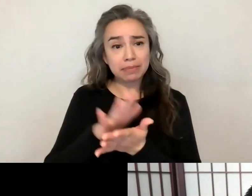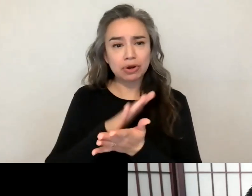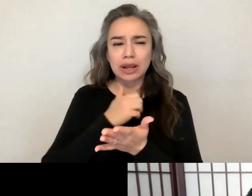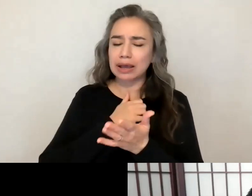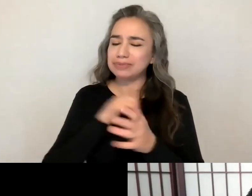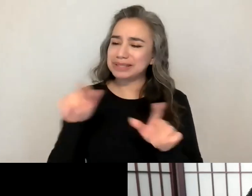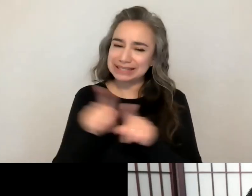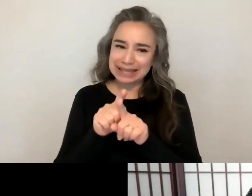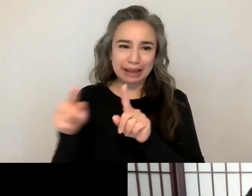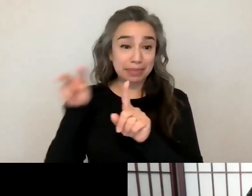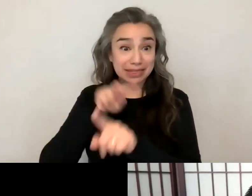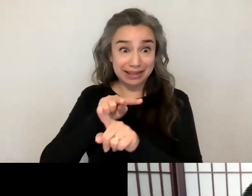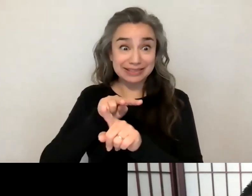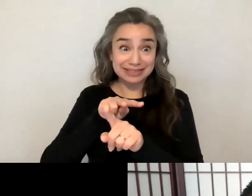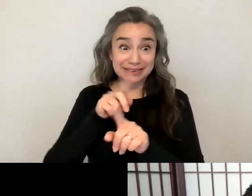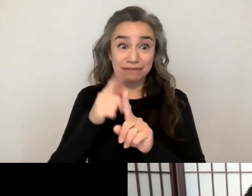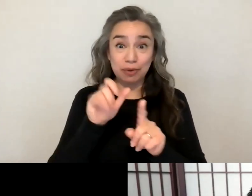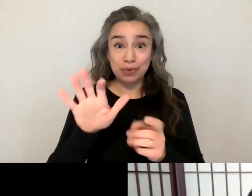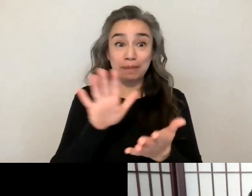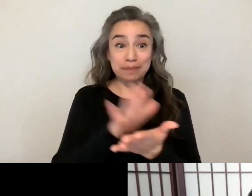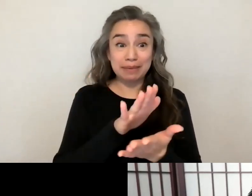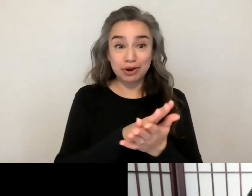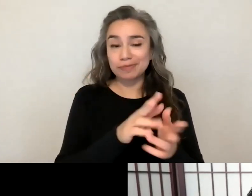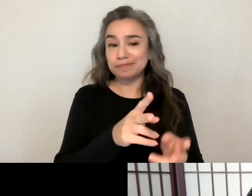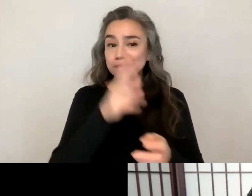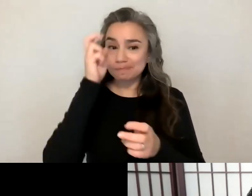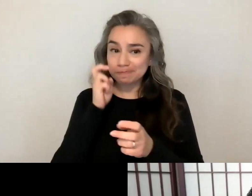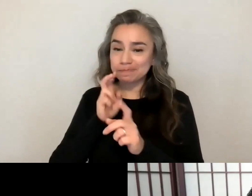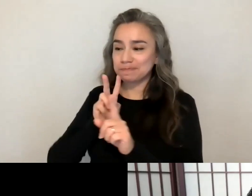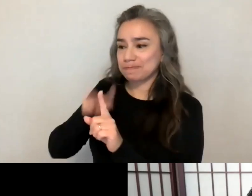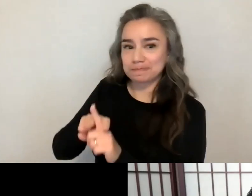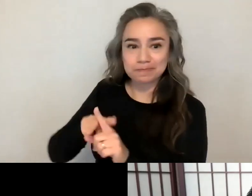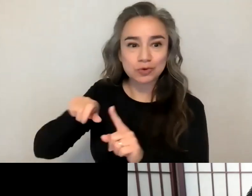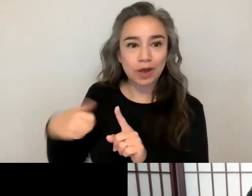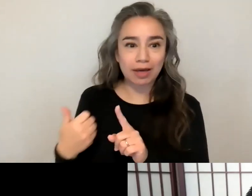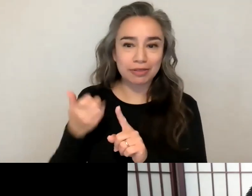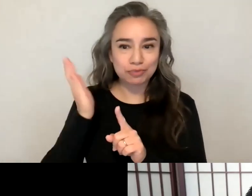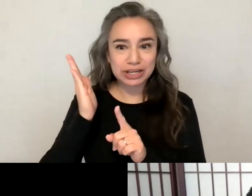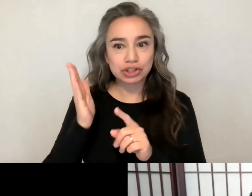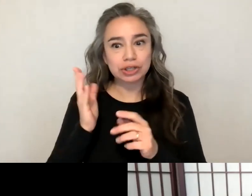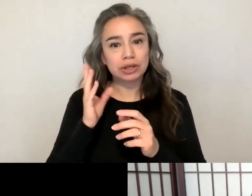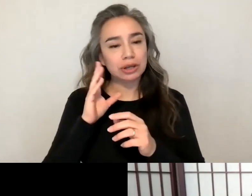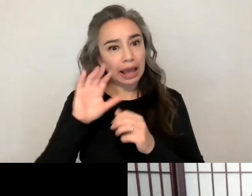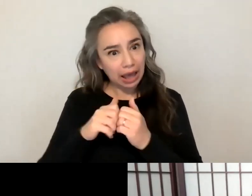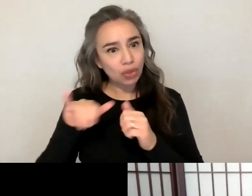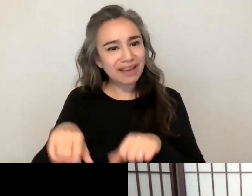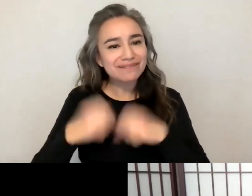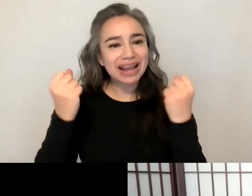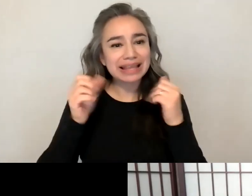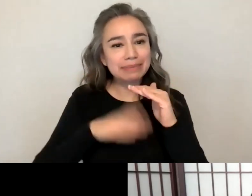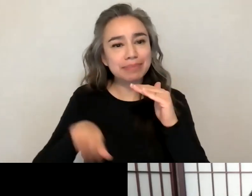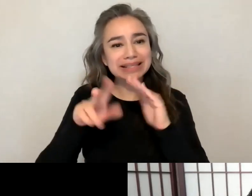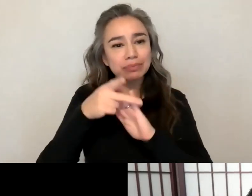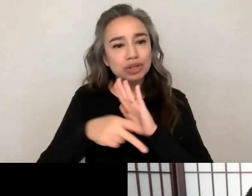that you presented in that paper in understanding the way that human rights organizations also violate this basic principle of valuing